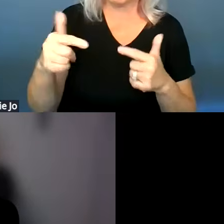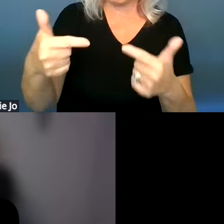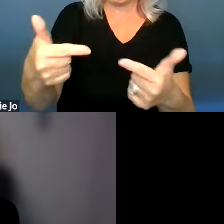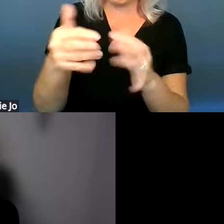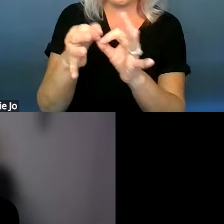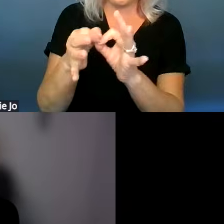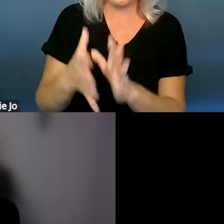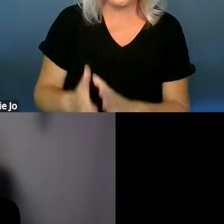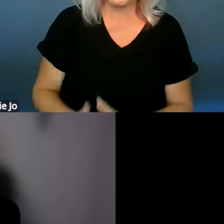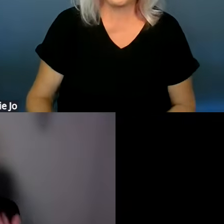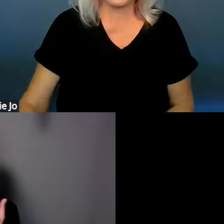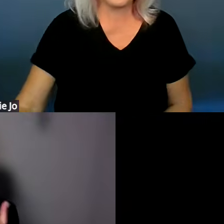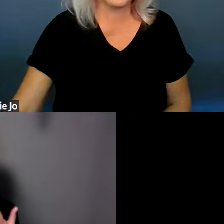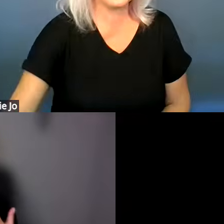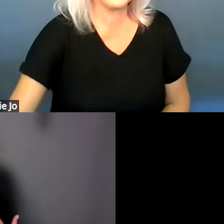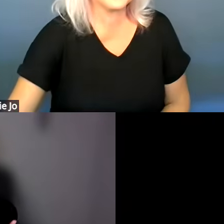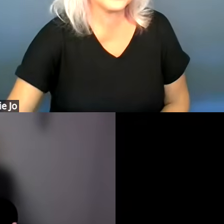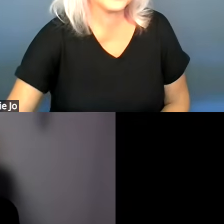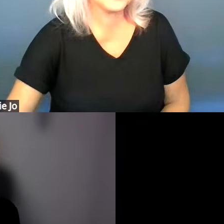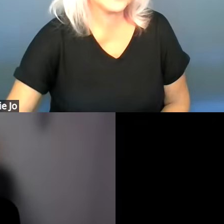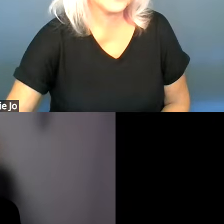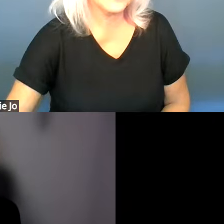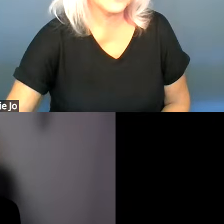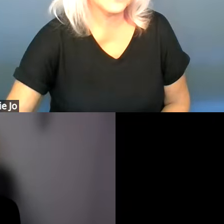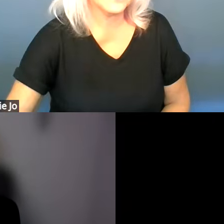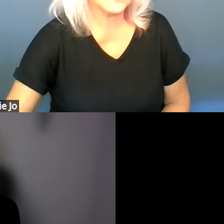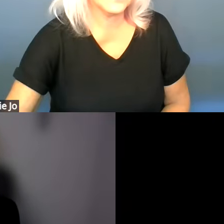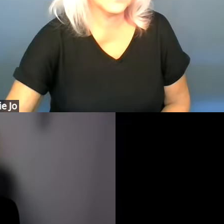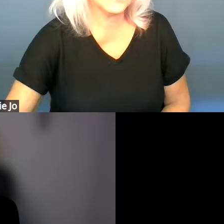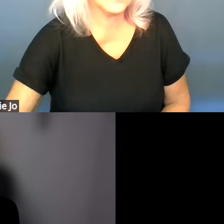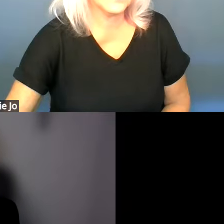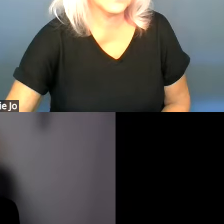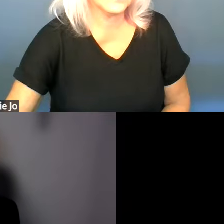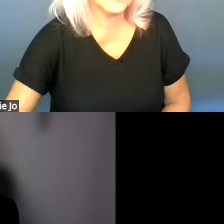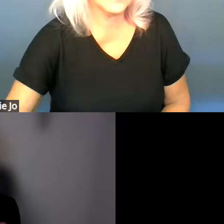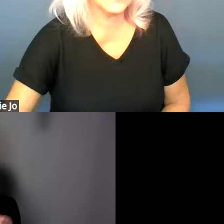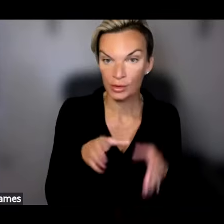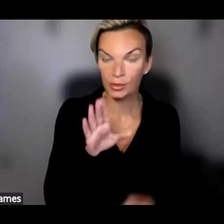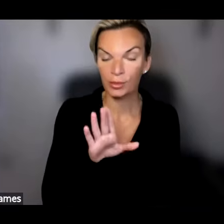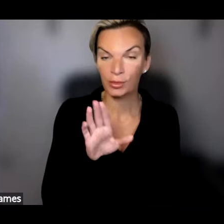Thank you, sir. Questions for Director Brader?